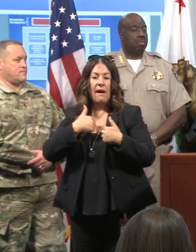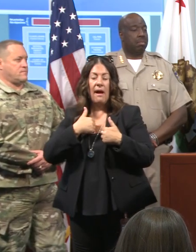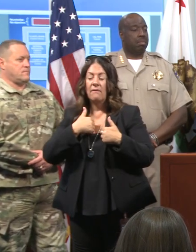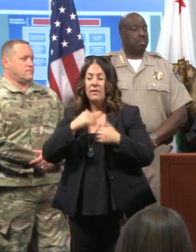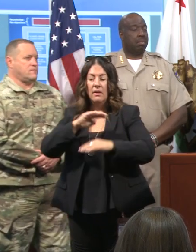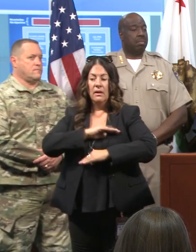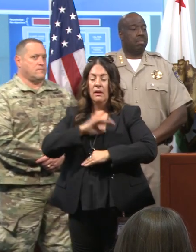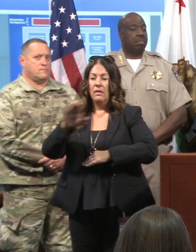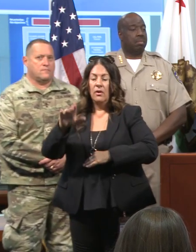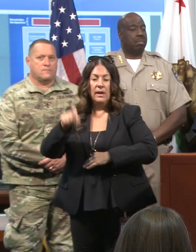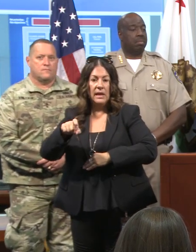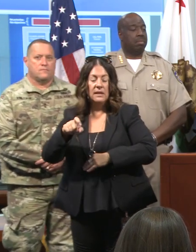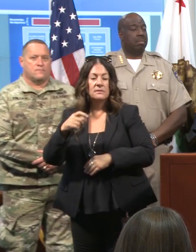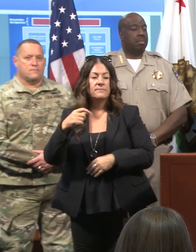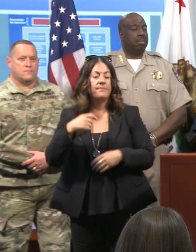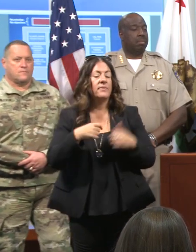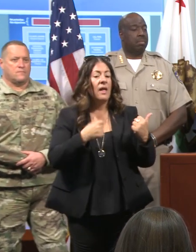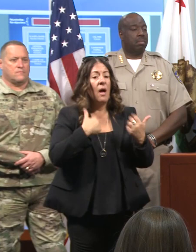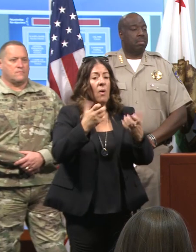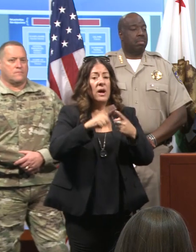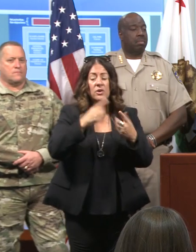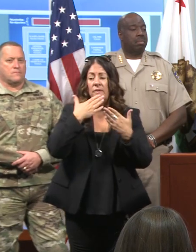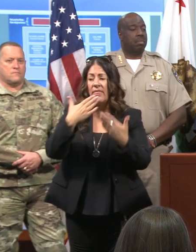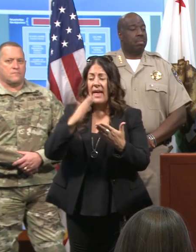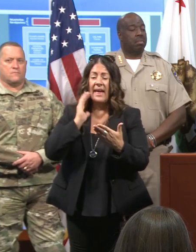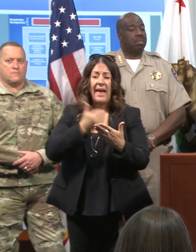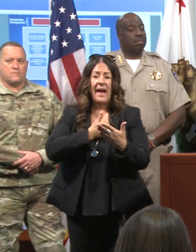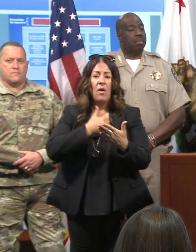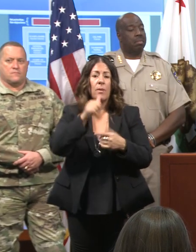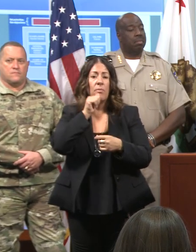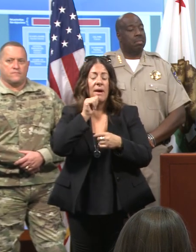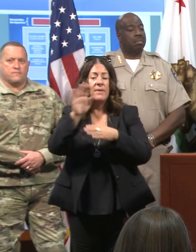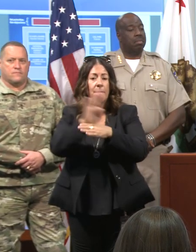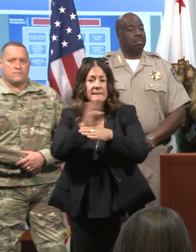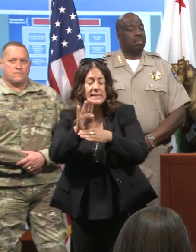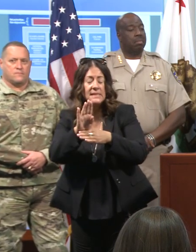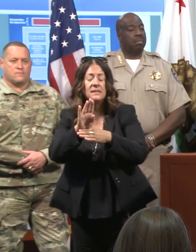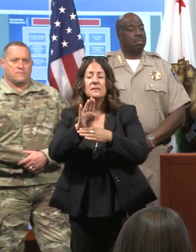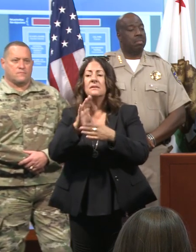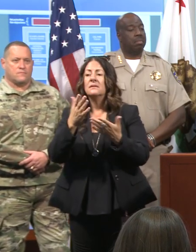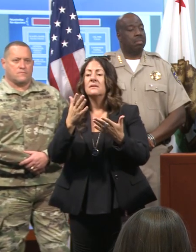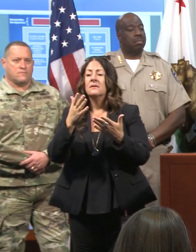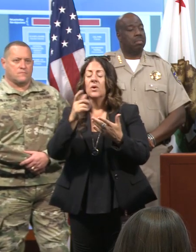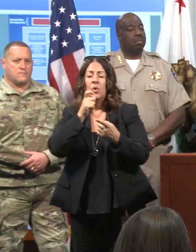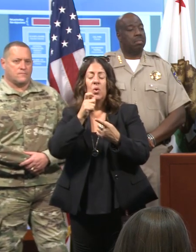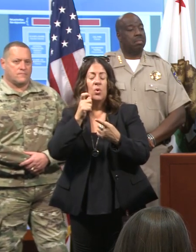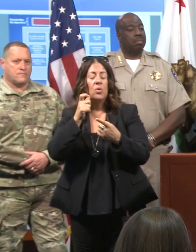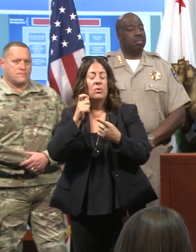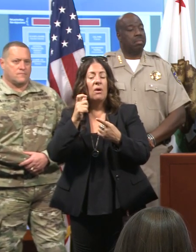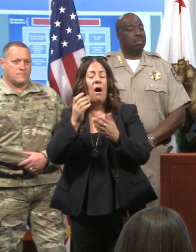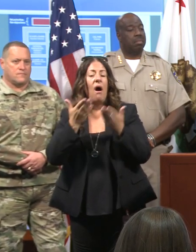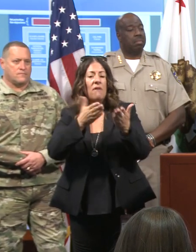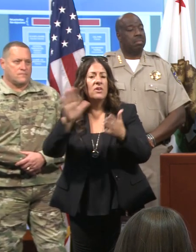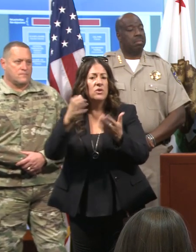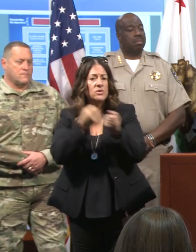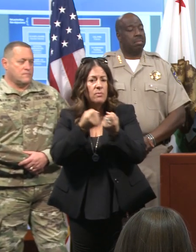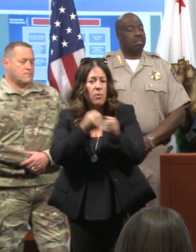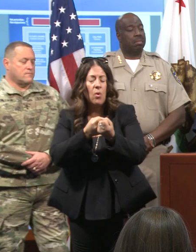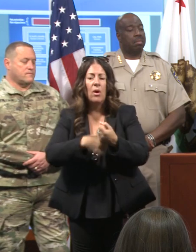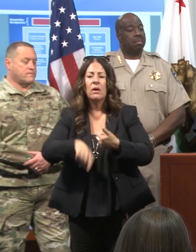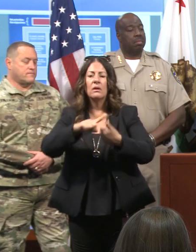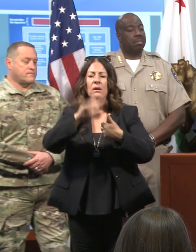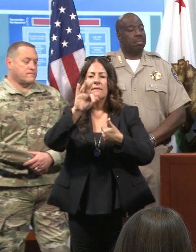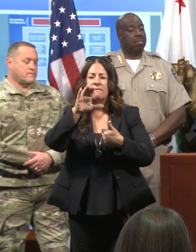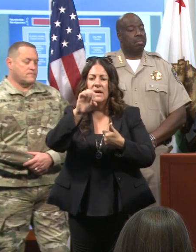sector partners. They have been great in being able to lean forward. Raley's, Walmart, Facebook, the